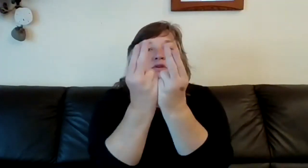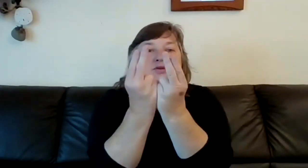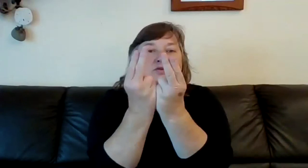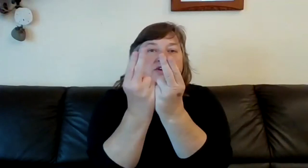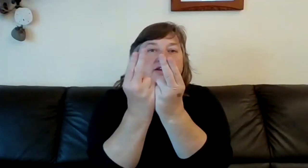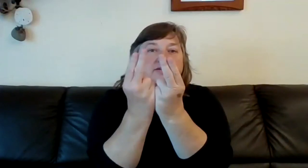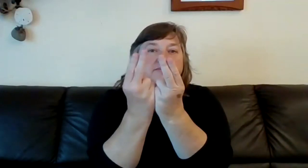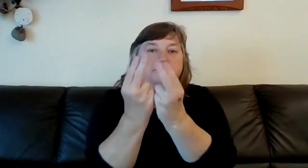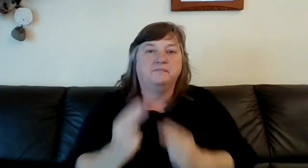Unified.